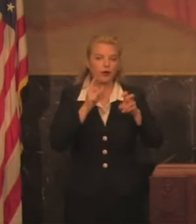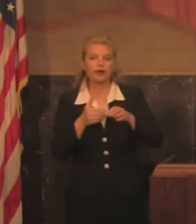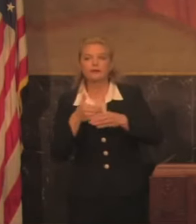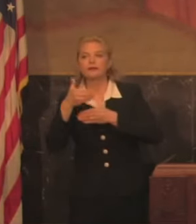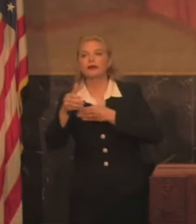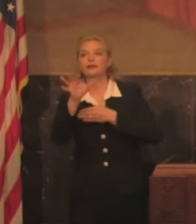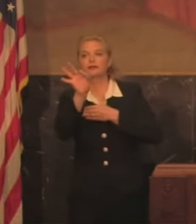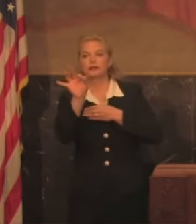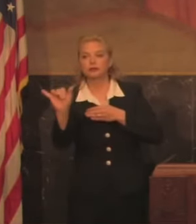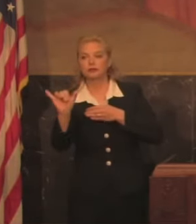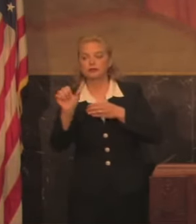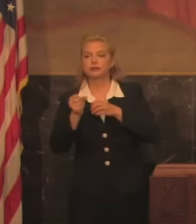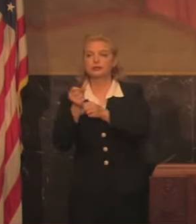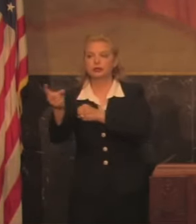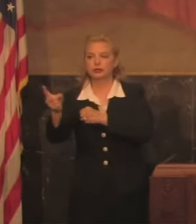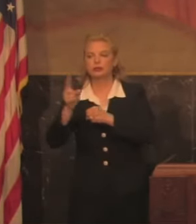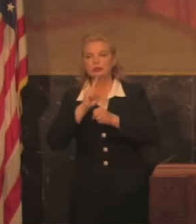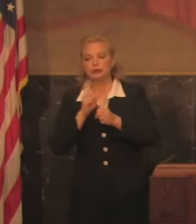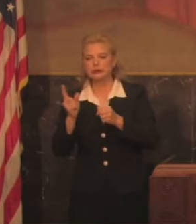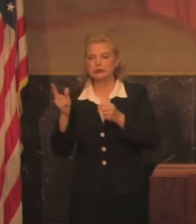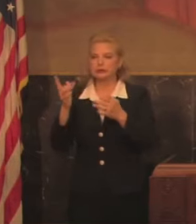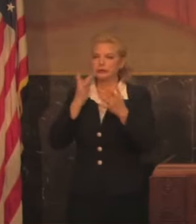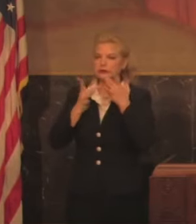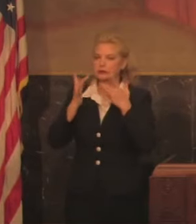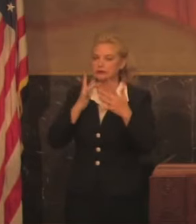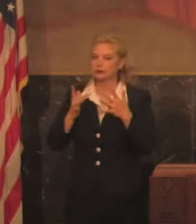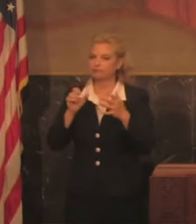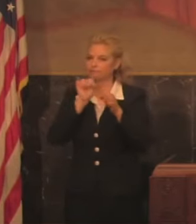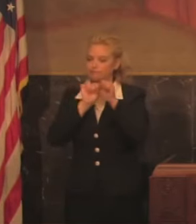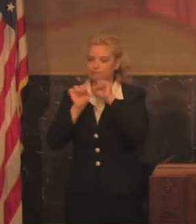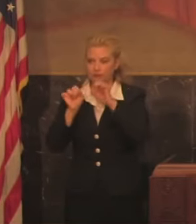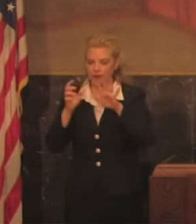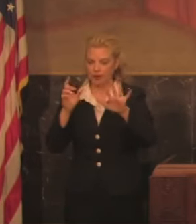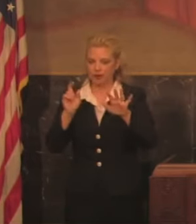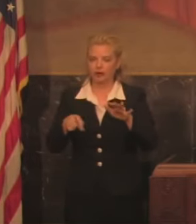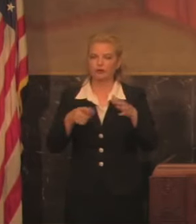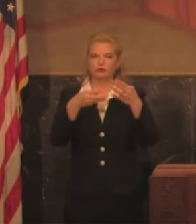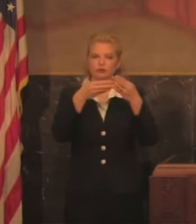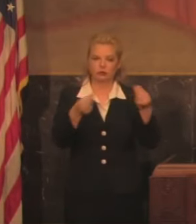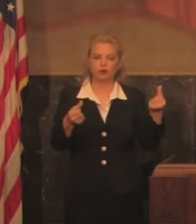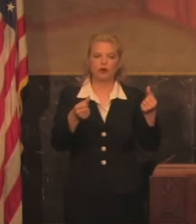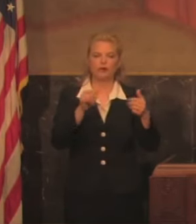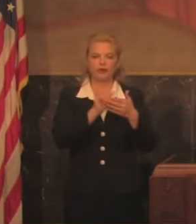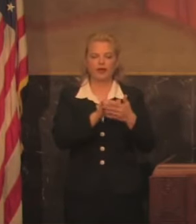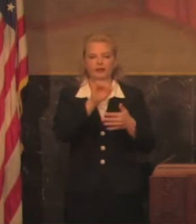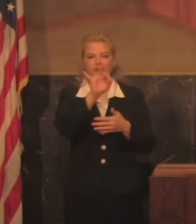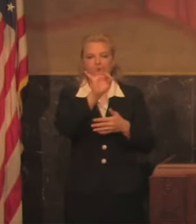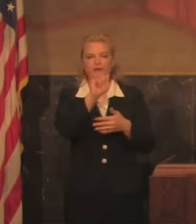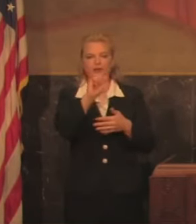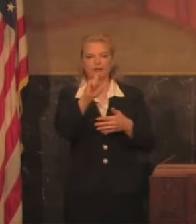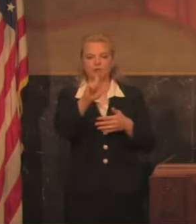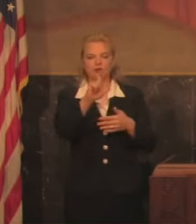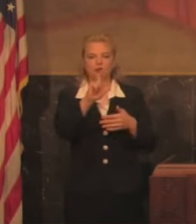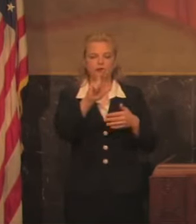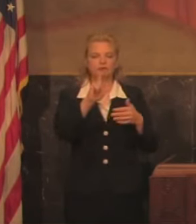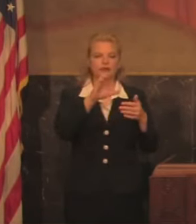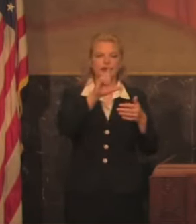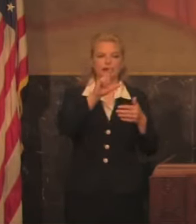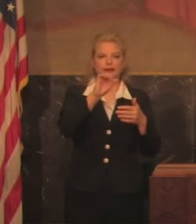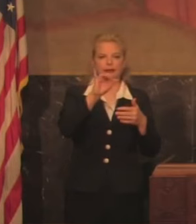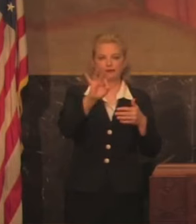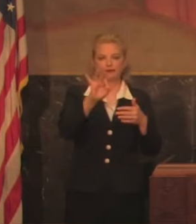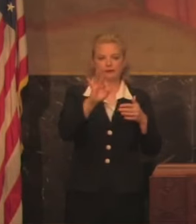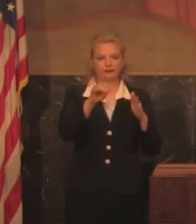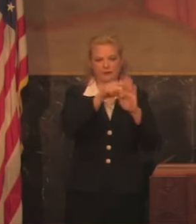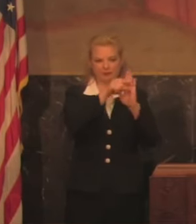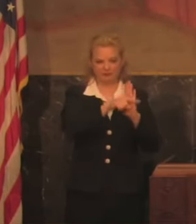is certainly in jeopardy so long as we don't resolve the fiscal cliff. If the legislature does not do as I've asked them to do,